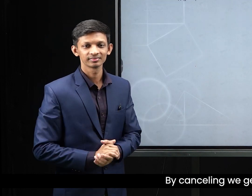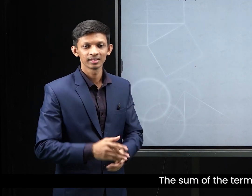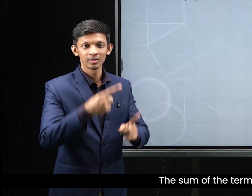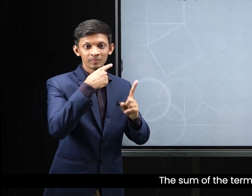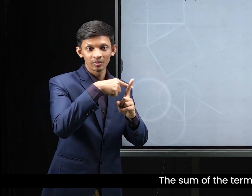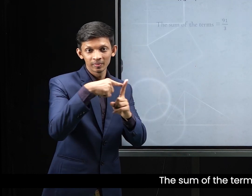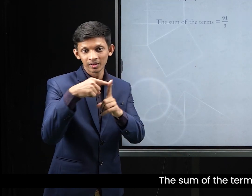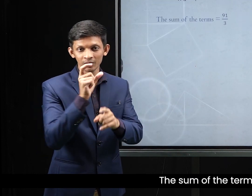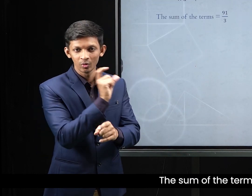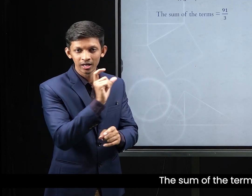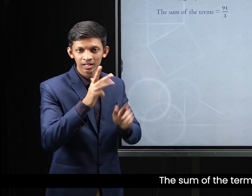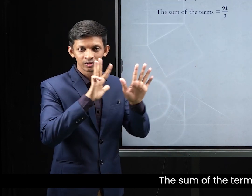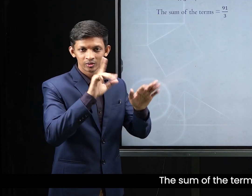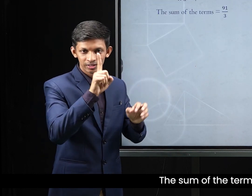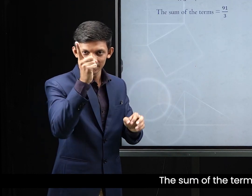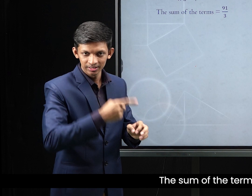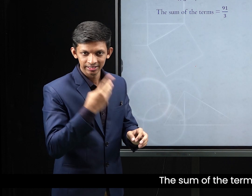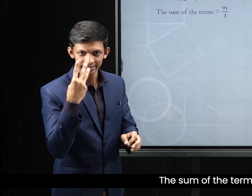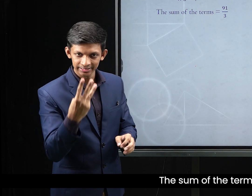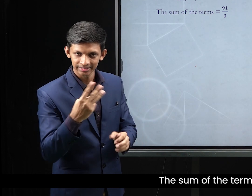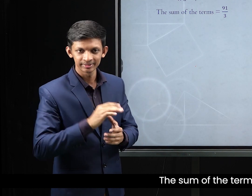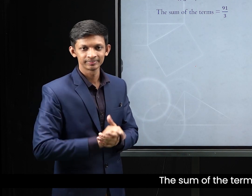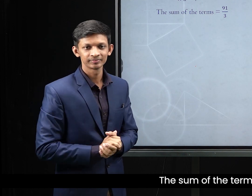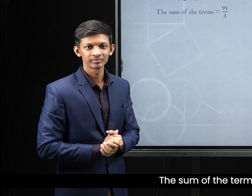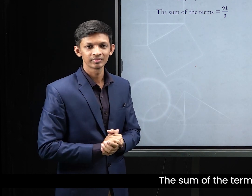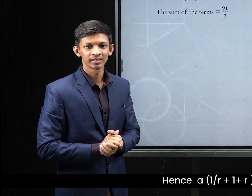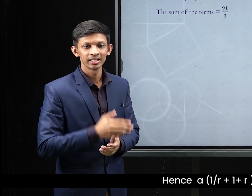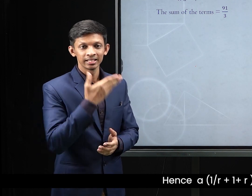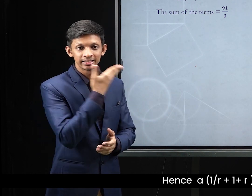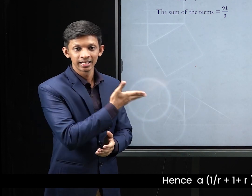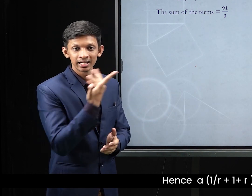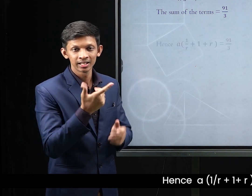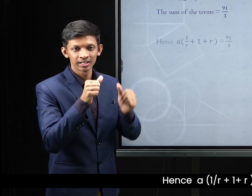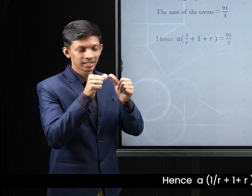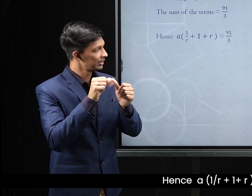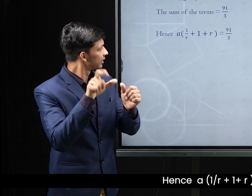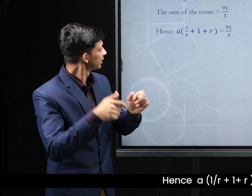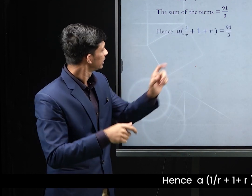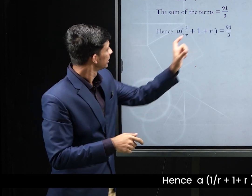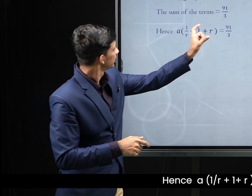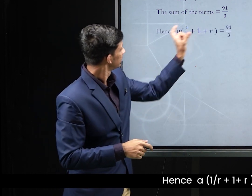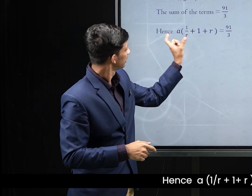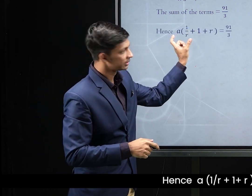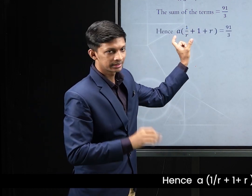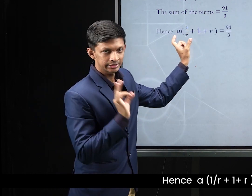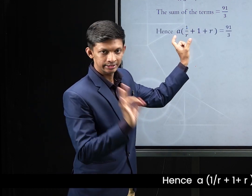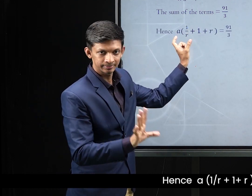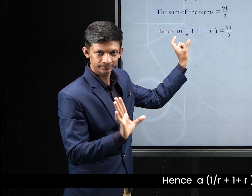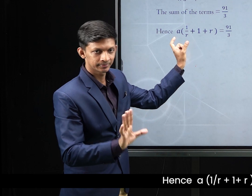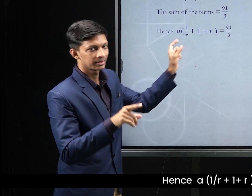The sum of the terms is equal to 91 by 3. Hence, a into 1 by r plus 1 plus r is